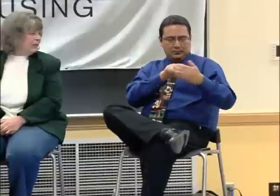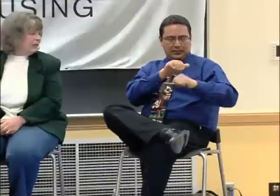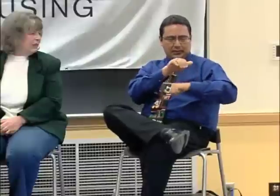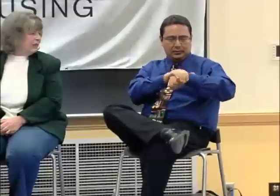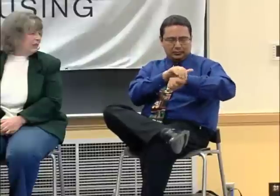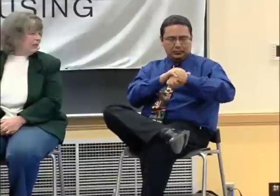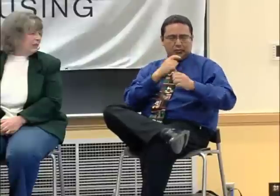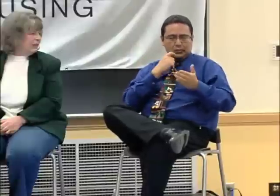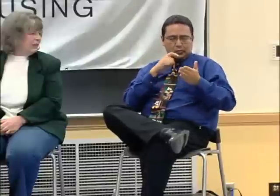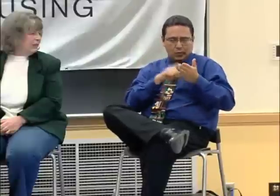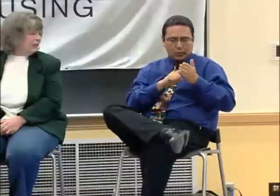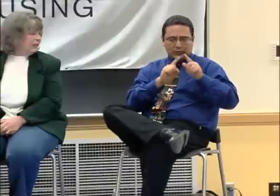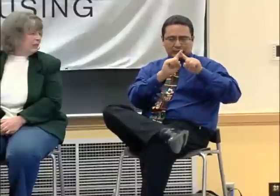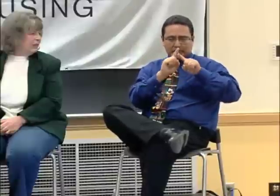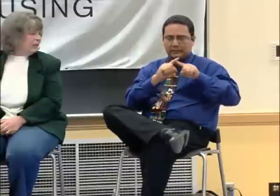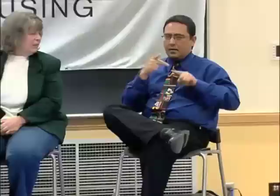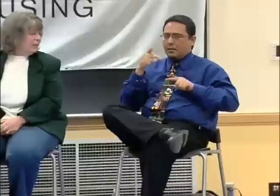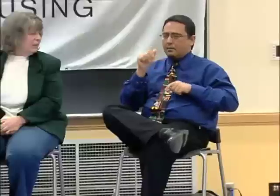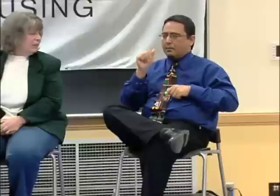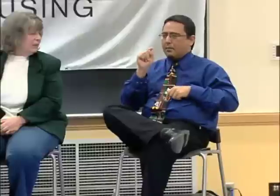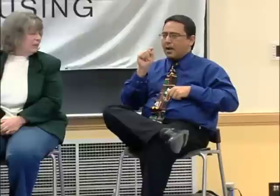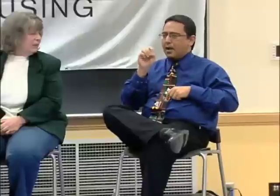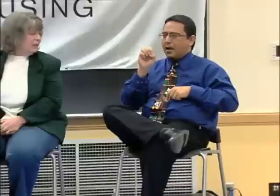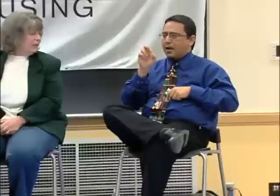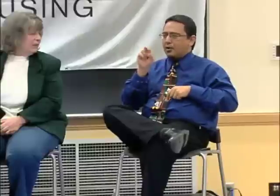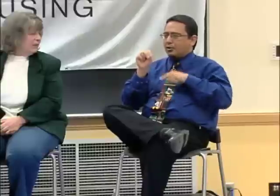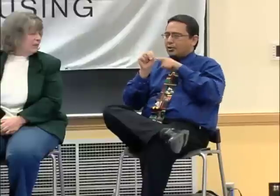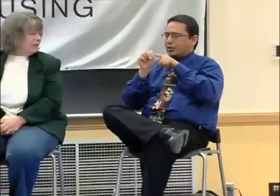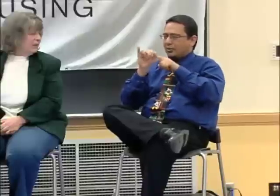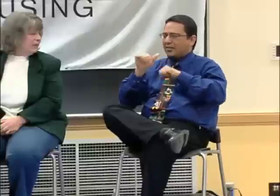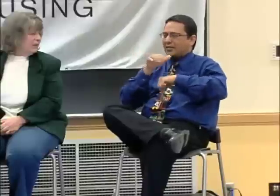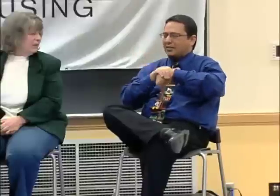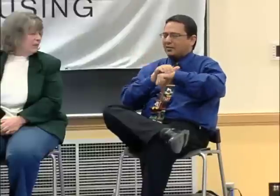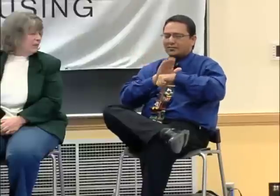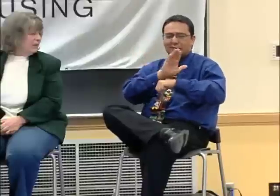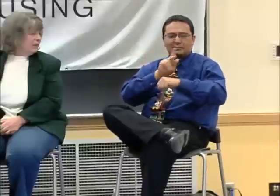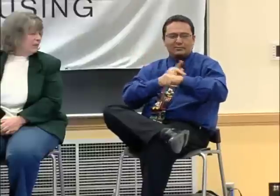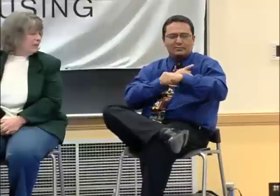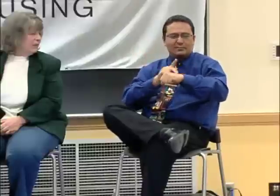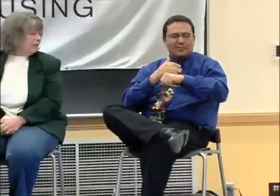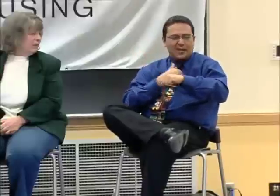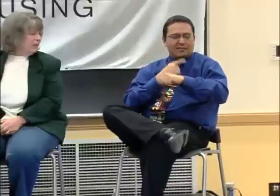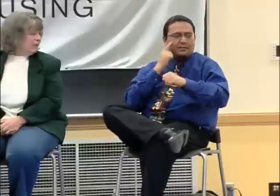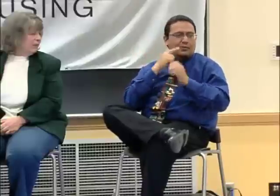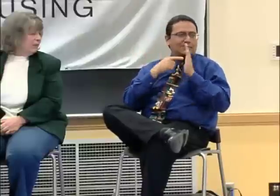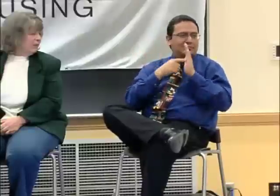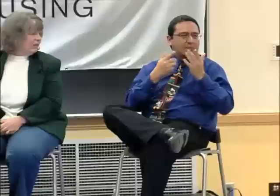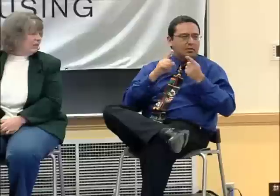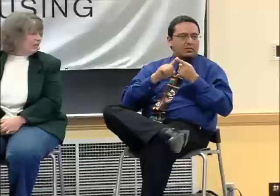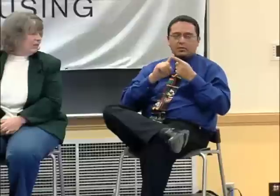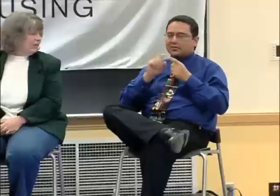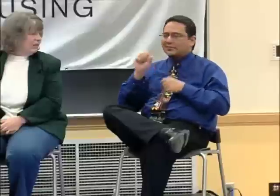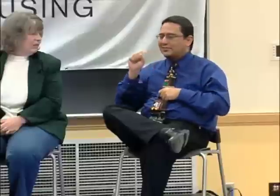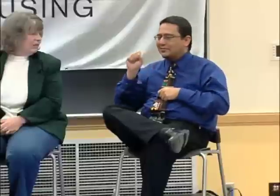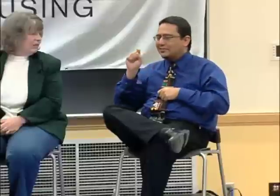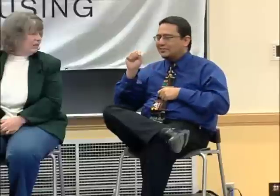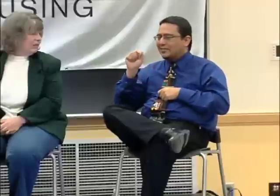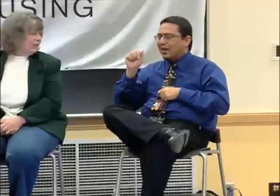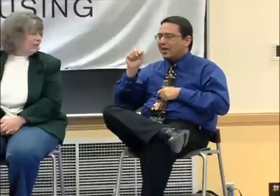foundation. So you read the English, and you see the pattern of the English and how the poem is described. For